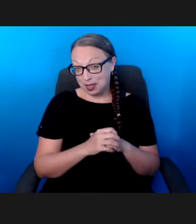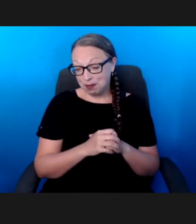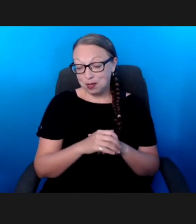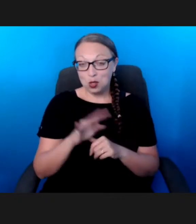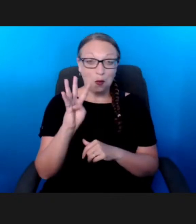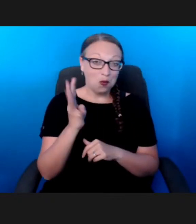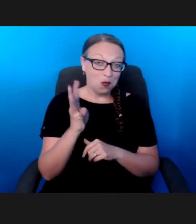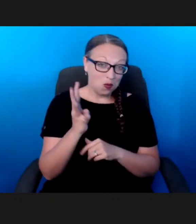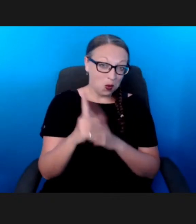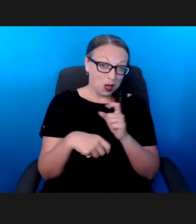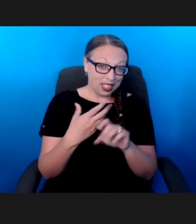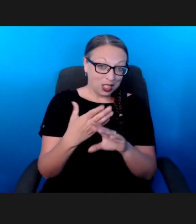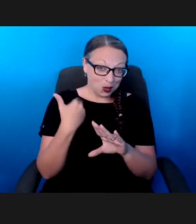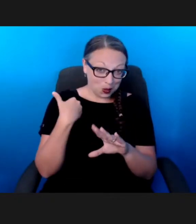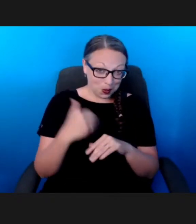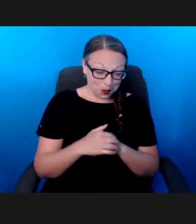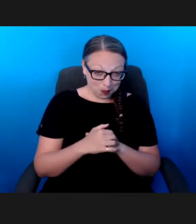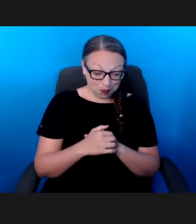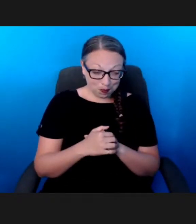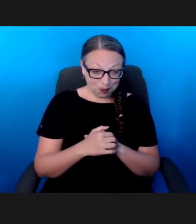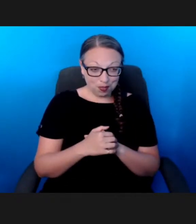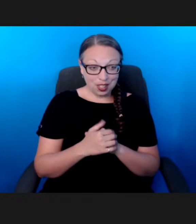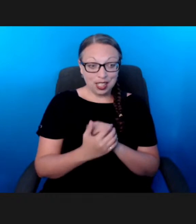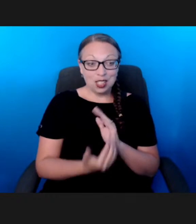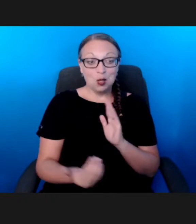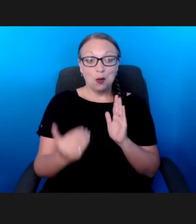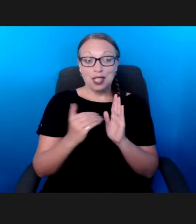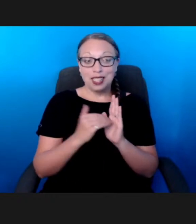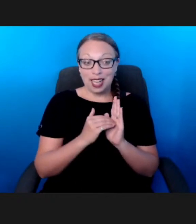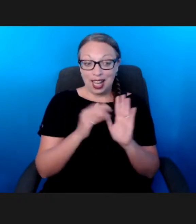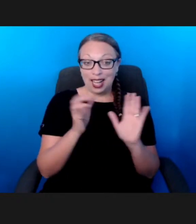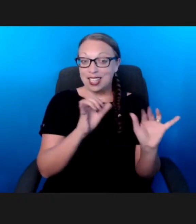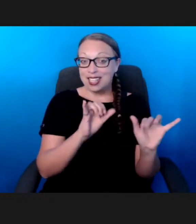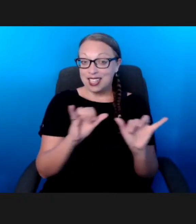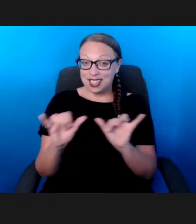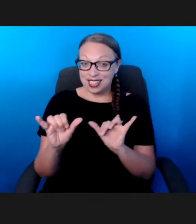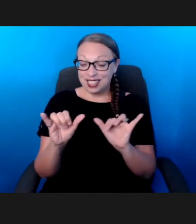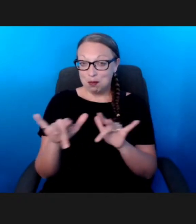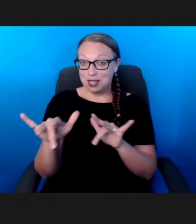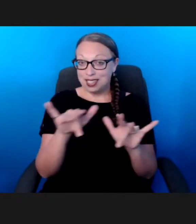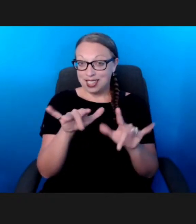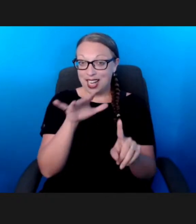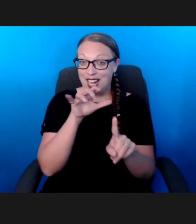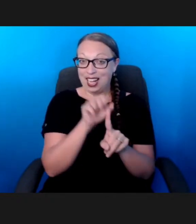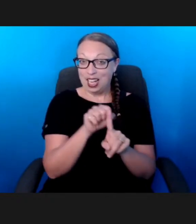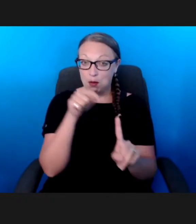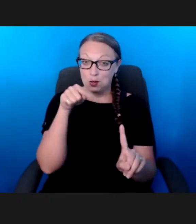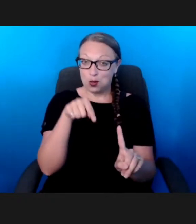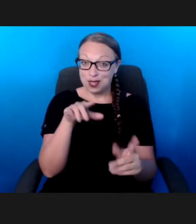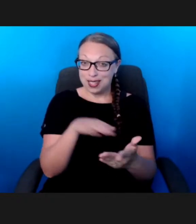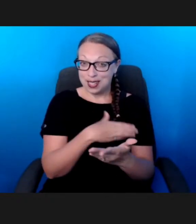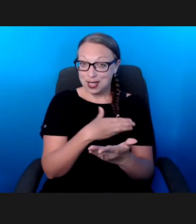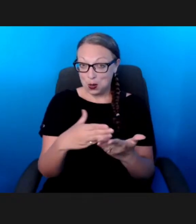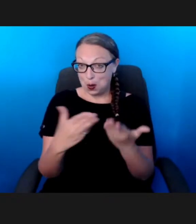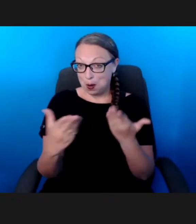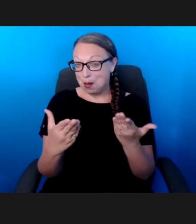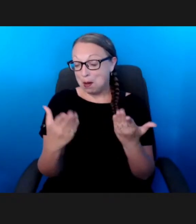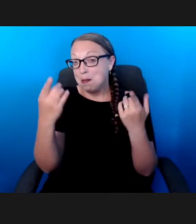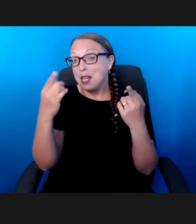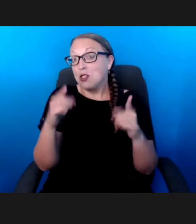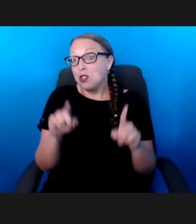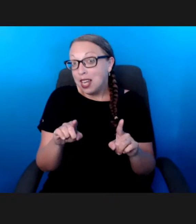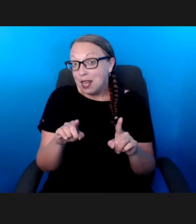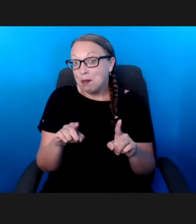yeah. So again, I turned on that same cassette recorder and captured this song, If by Chance You See a